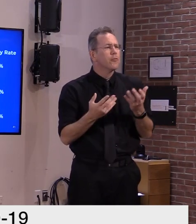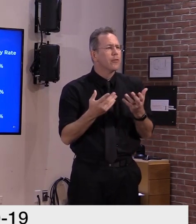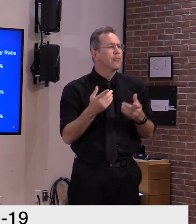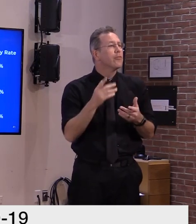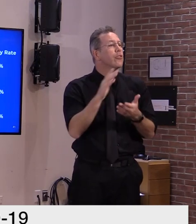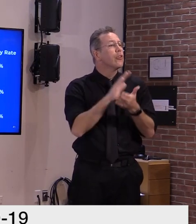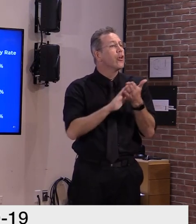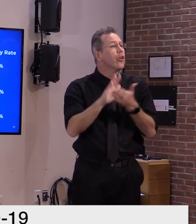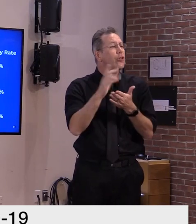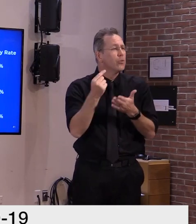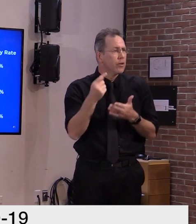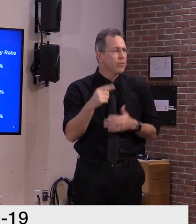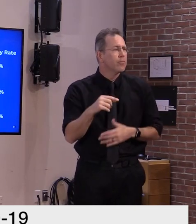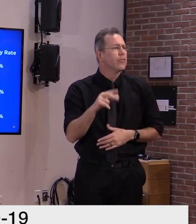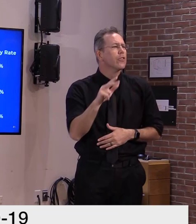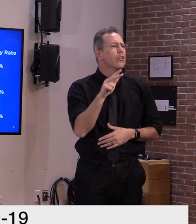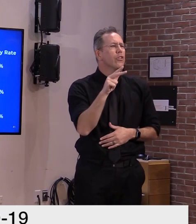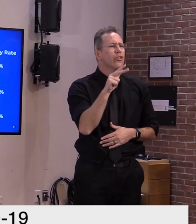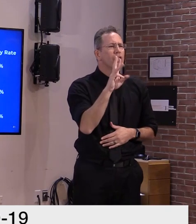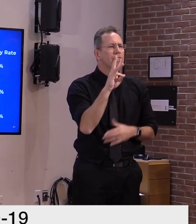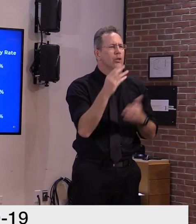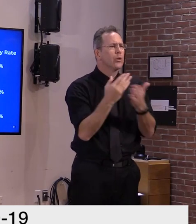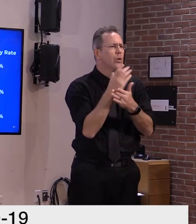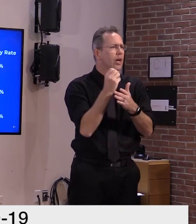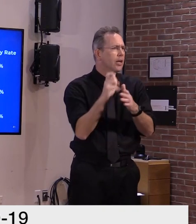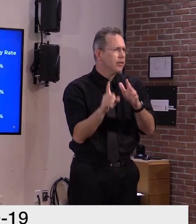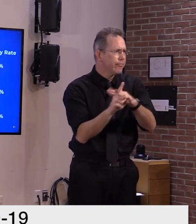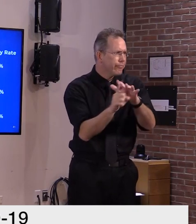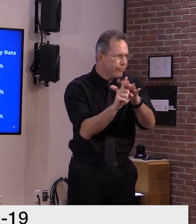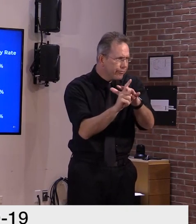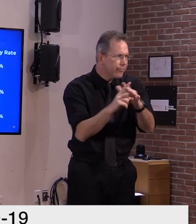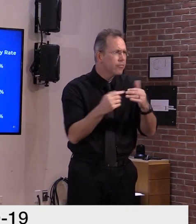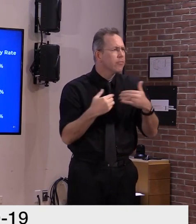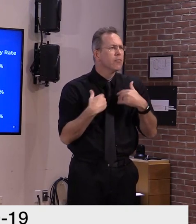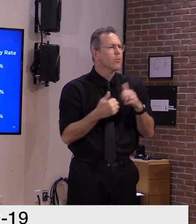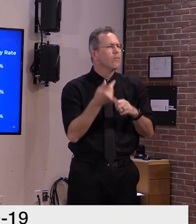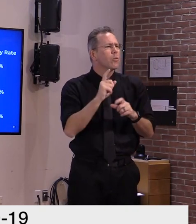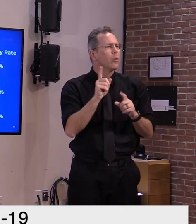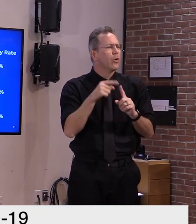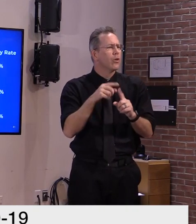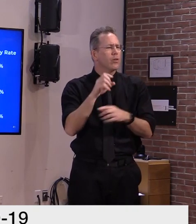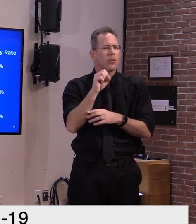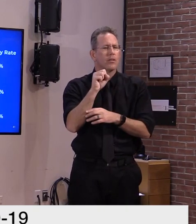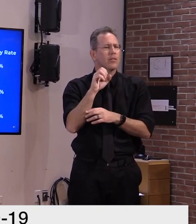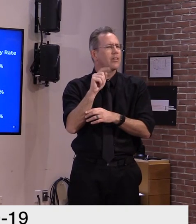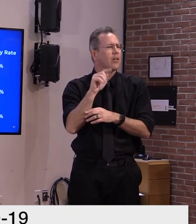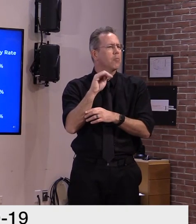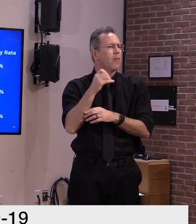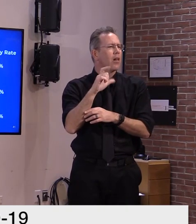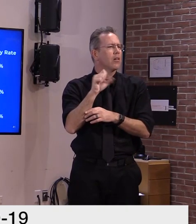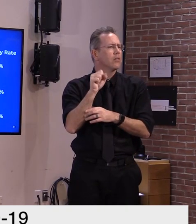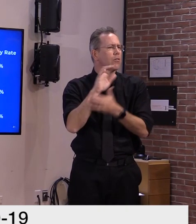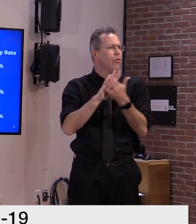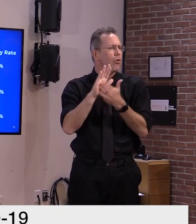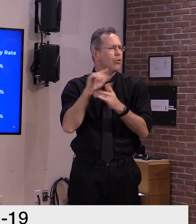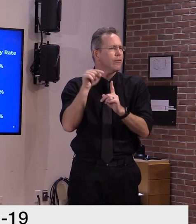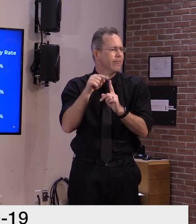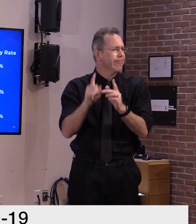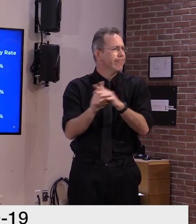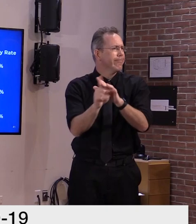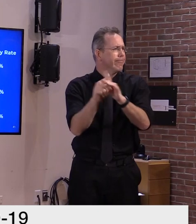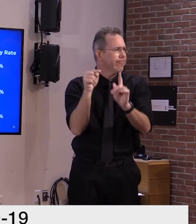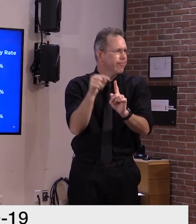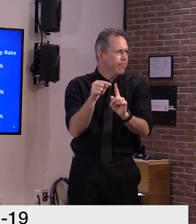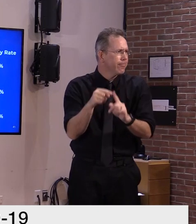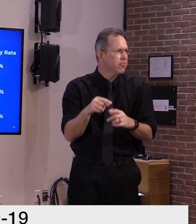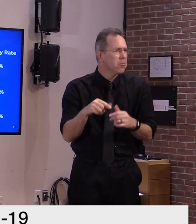new cases this week, most of those associated with St. Michael's College. Beyond St. Michael's College, the numbers are really stable in